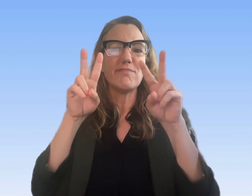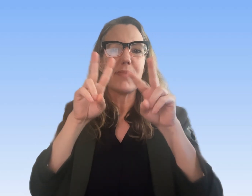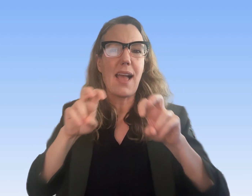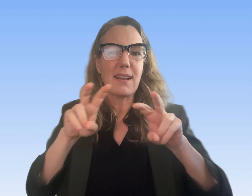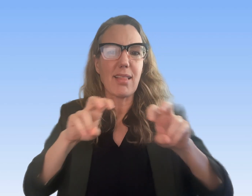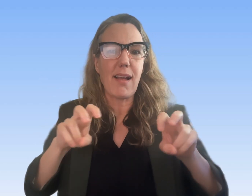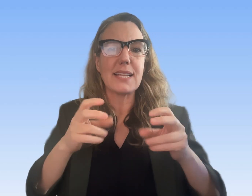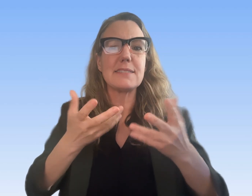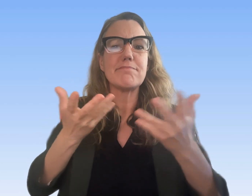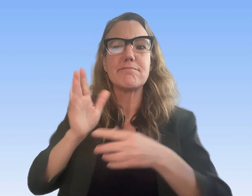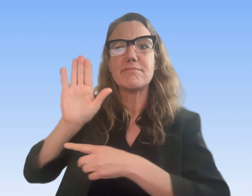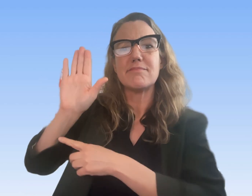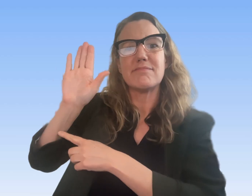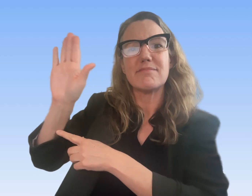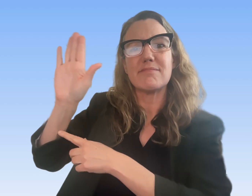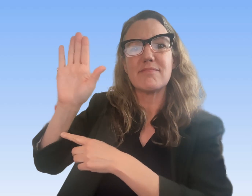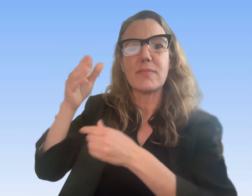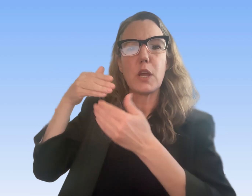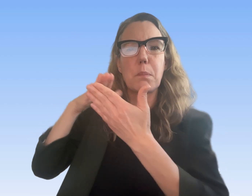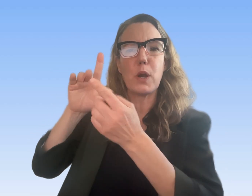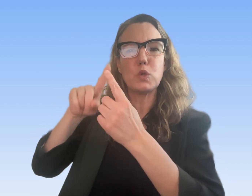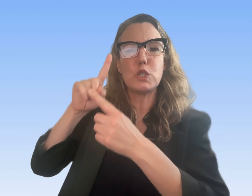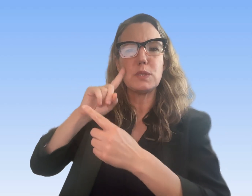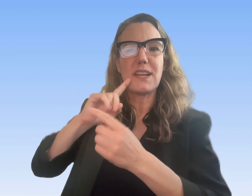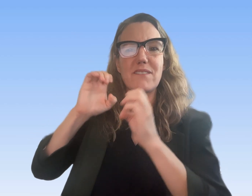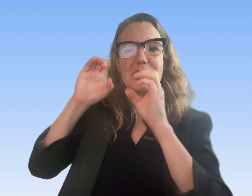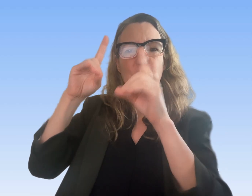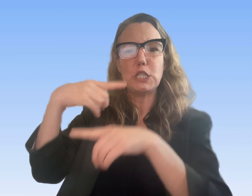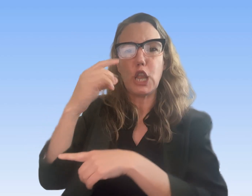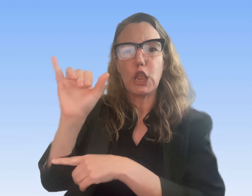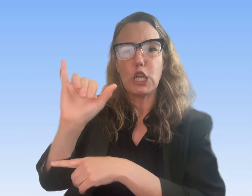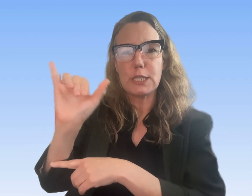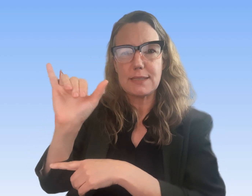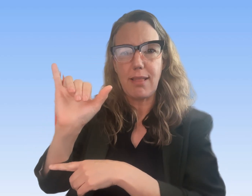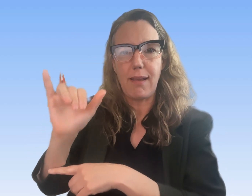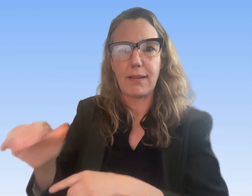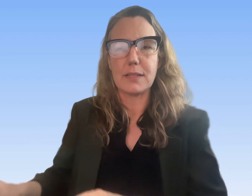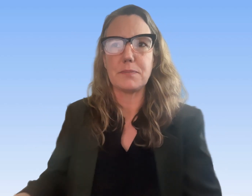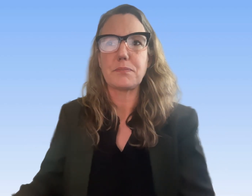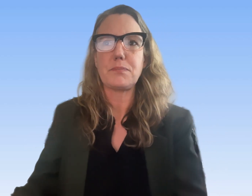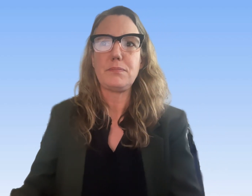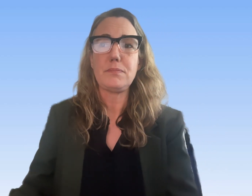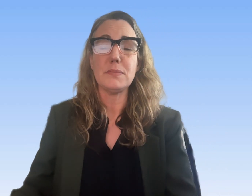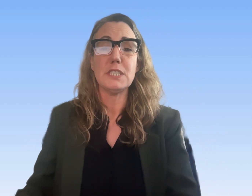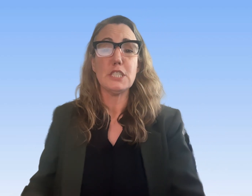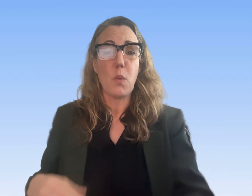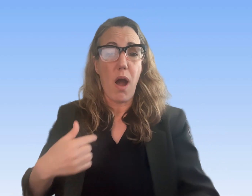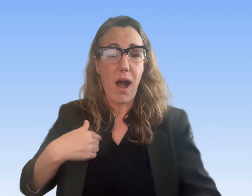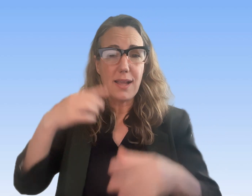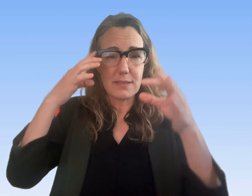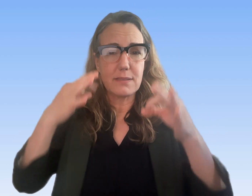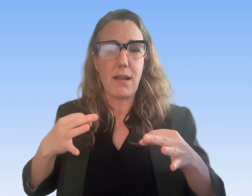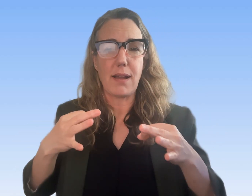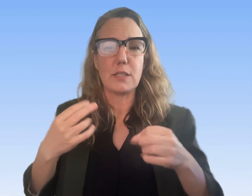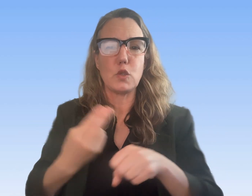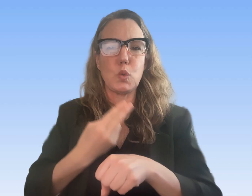to analyze approach to deaf education looks like. I decided to